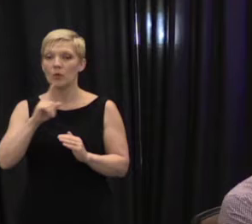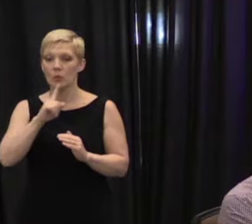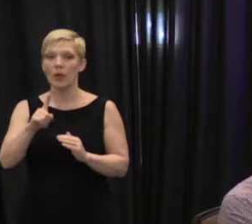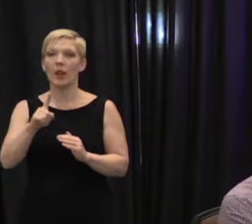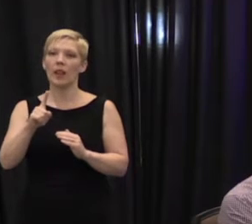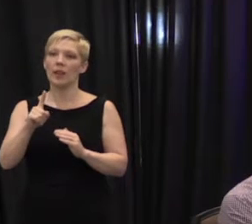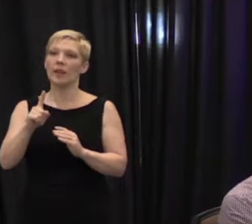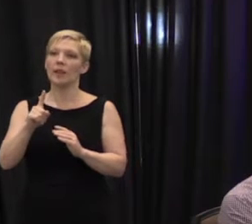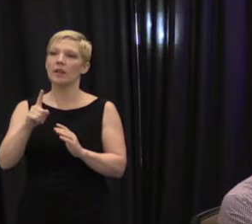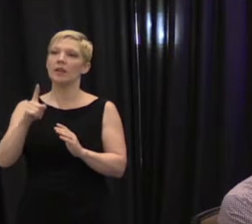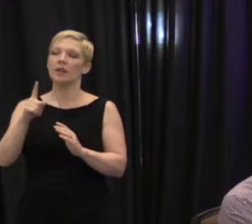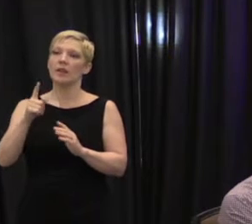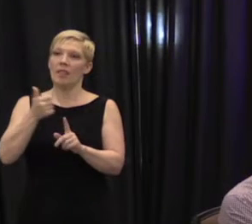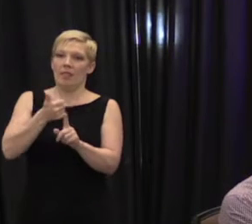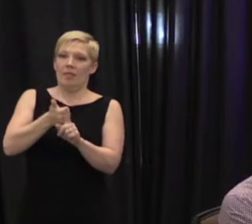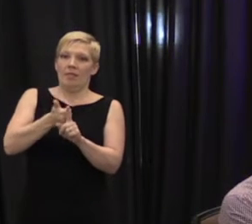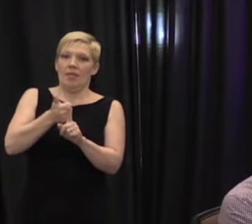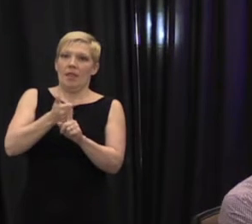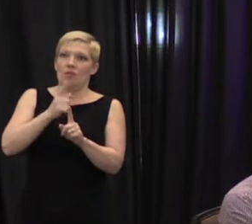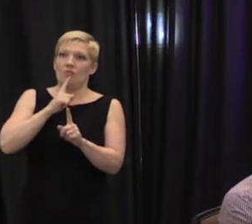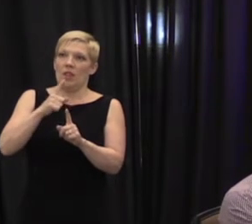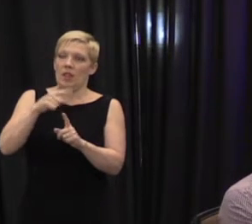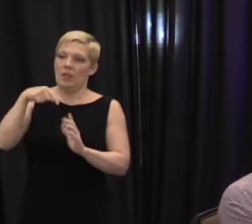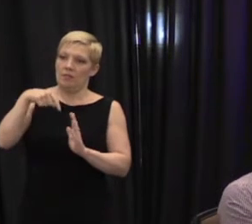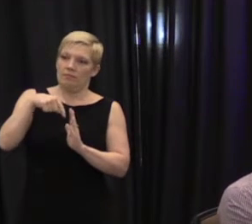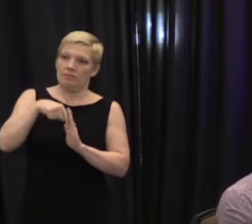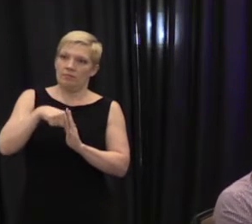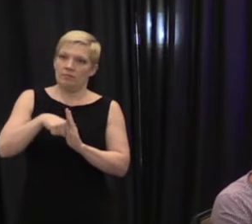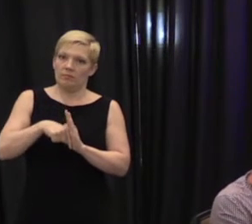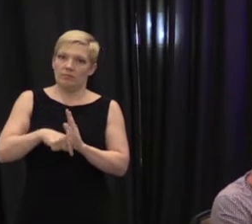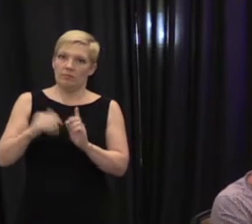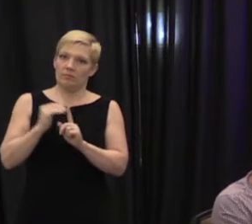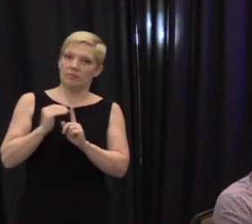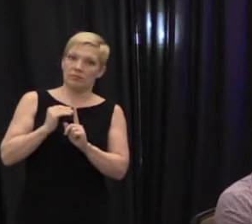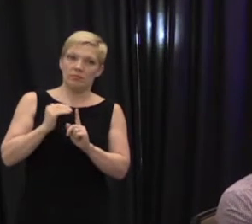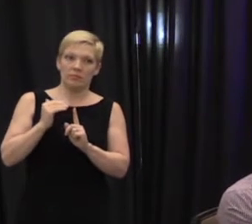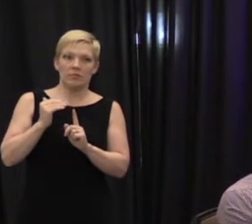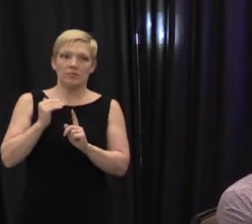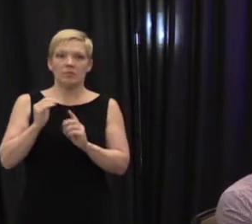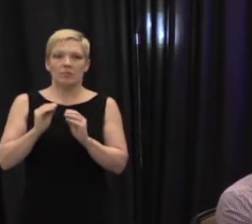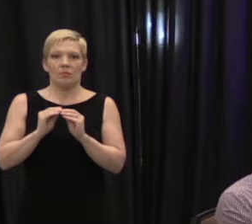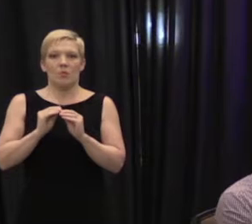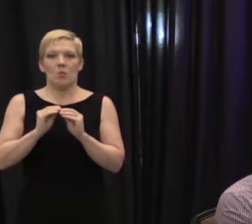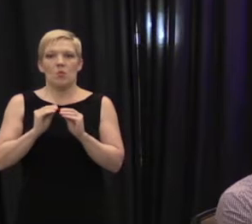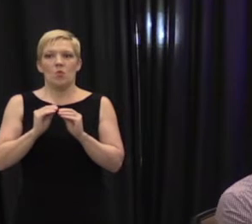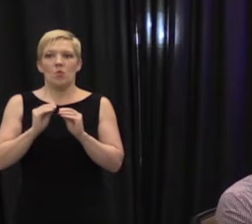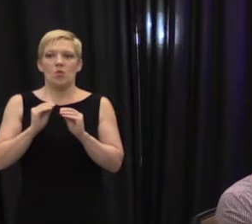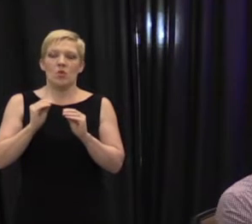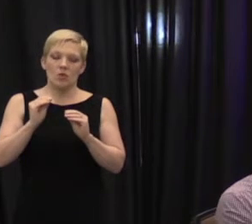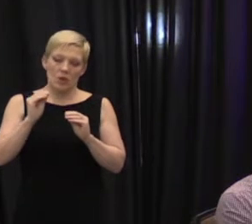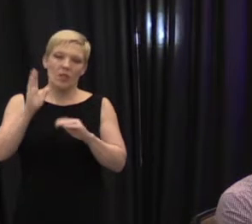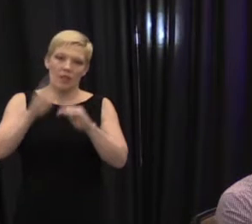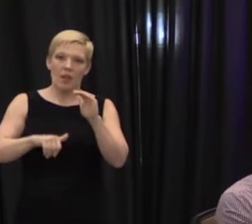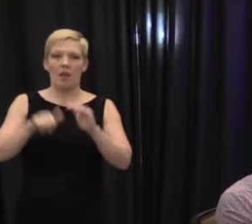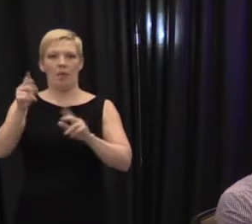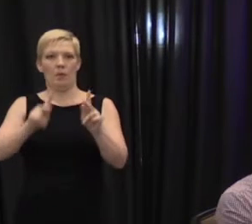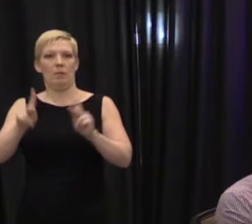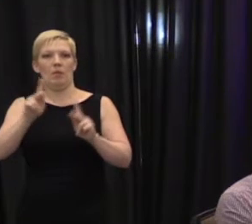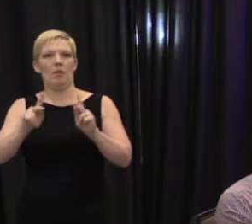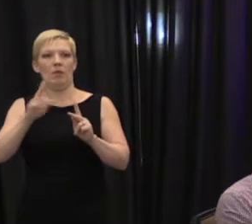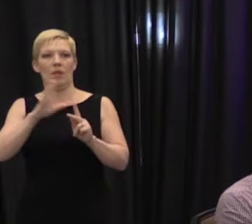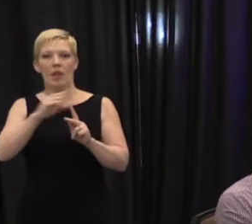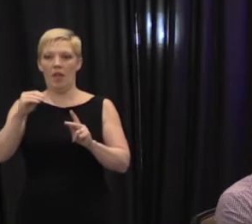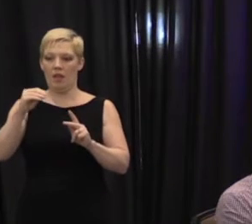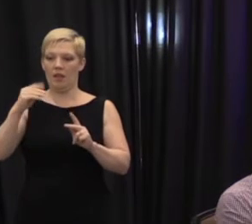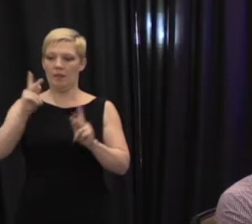at some people than others. And I genuinely believe that those with the least embodied privilege, who are being tugged most hard by that path